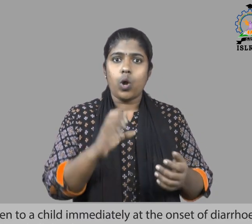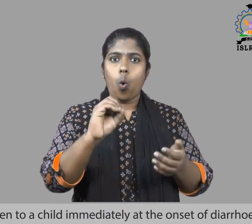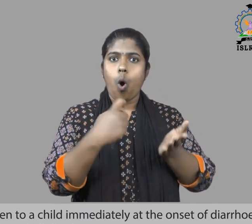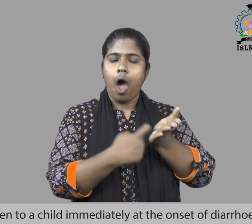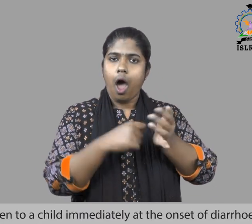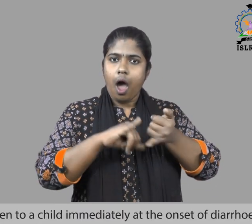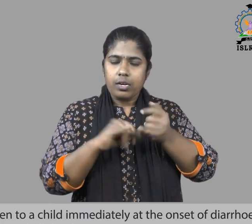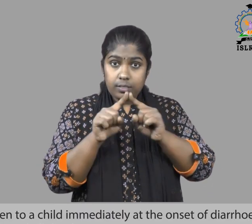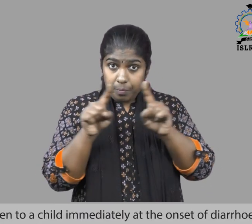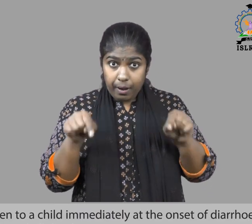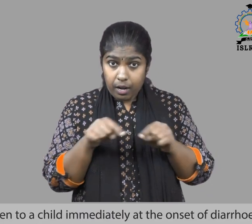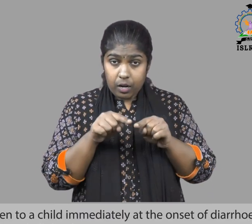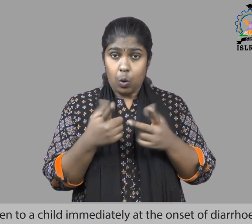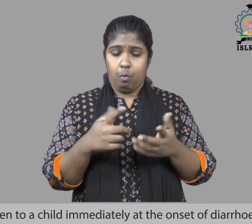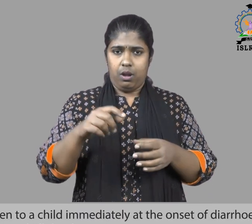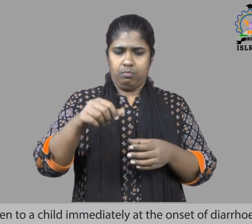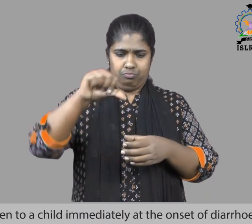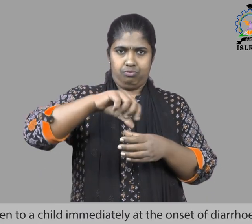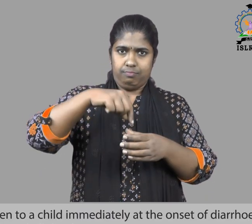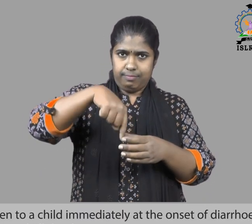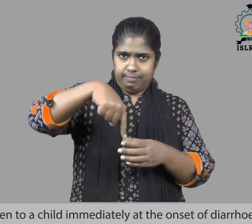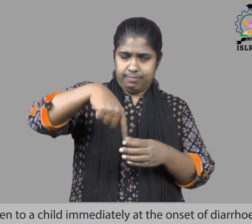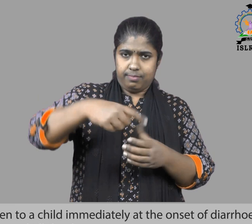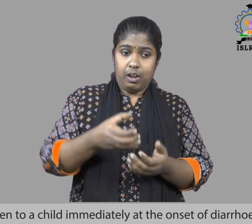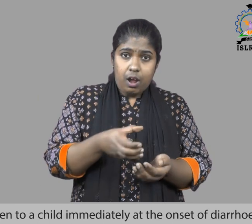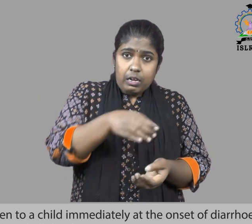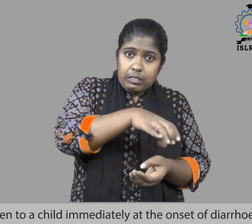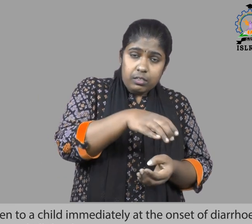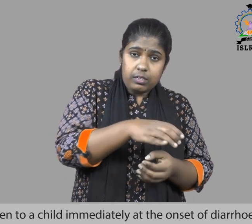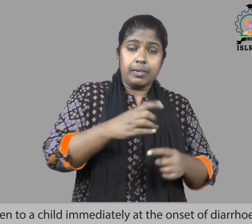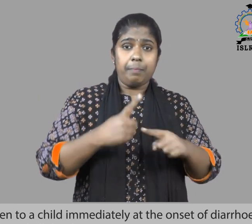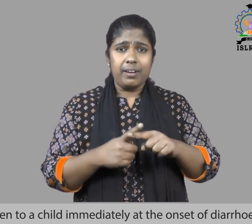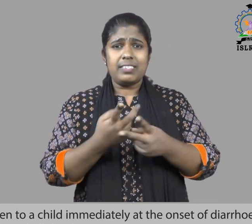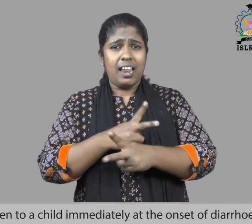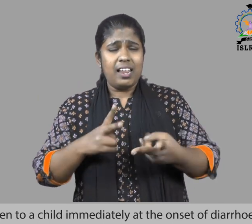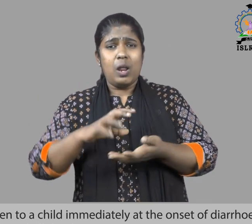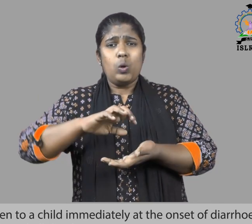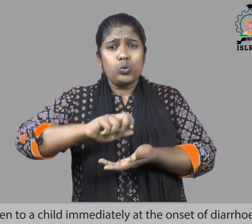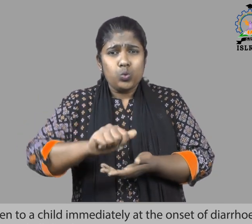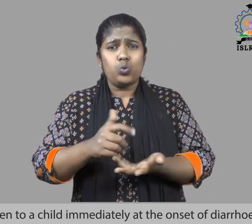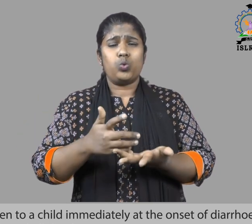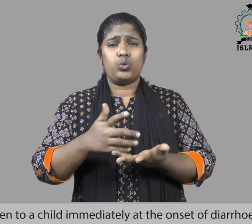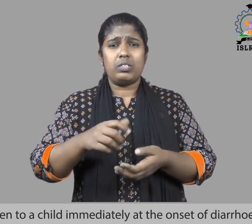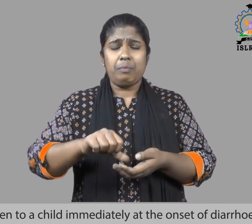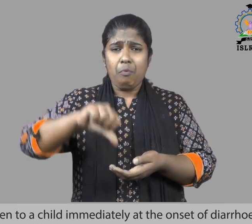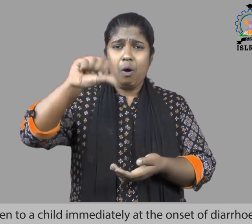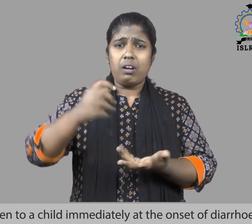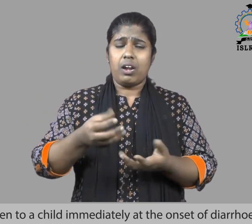ORS and extra fluids should be given to a child immediately at the onset of